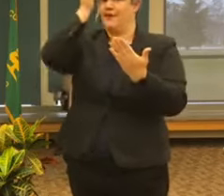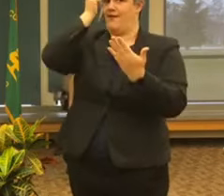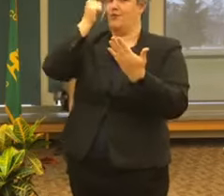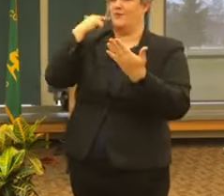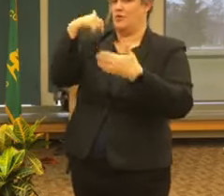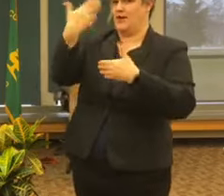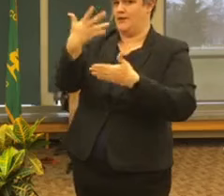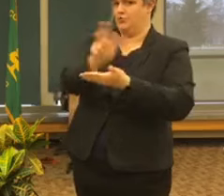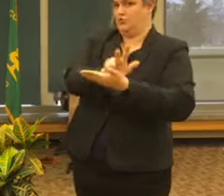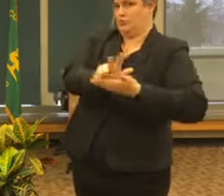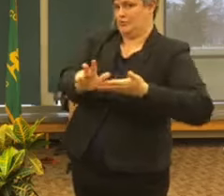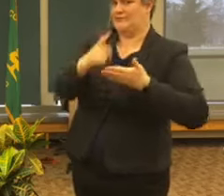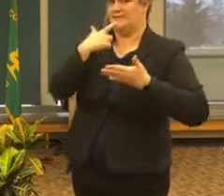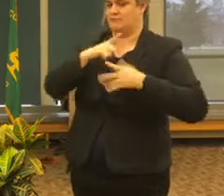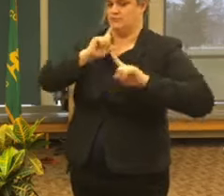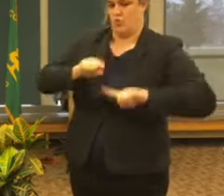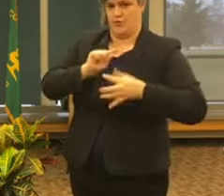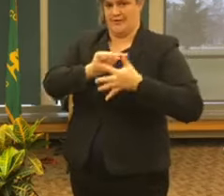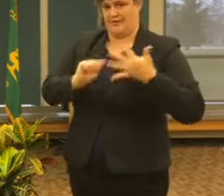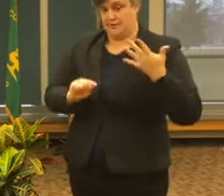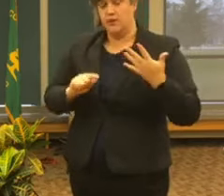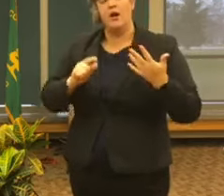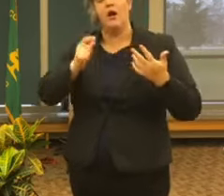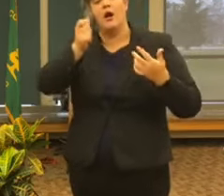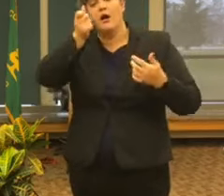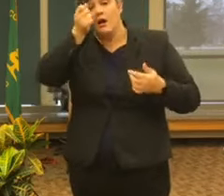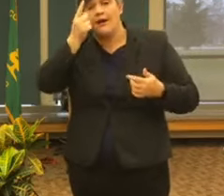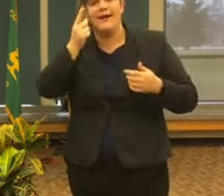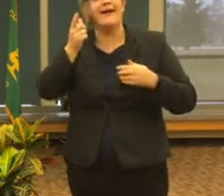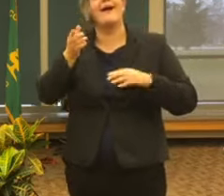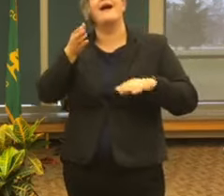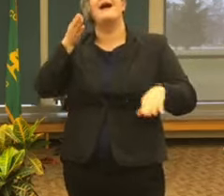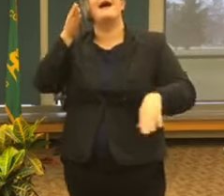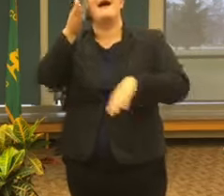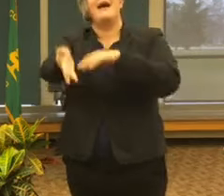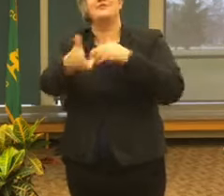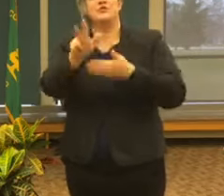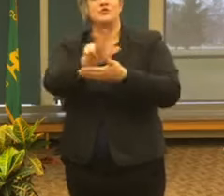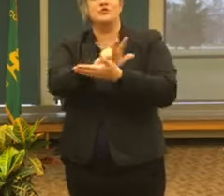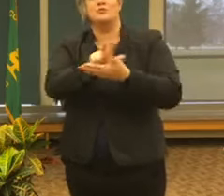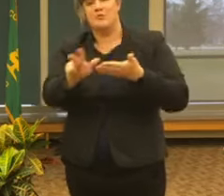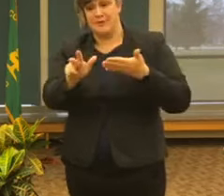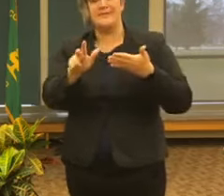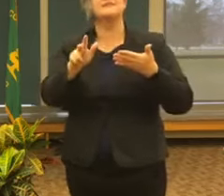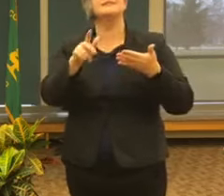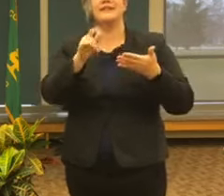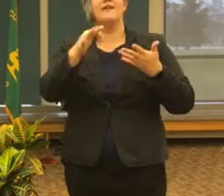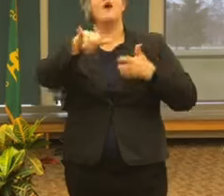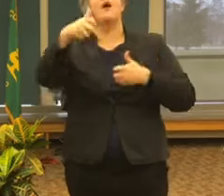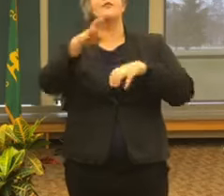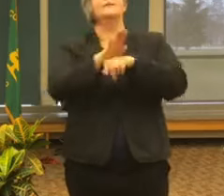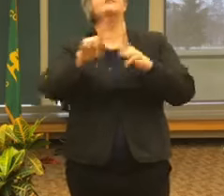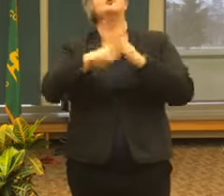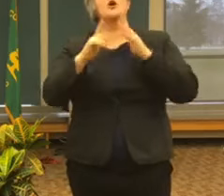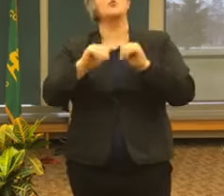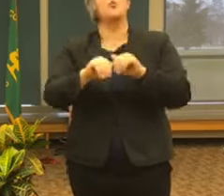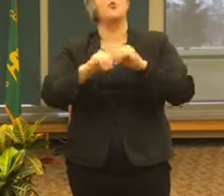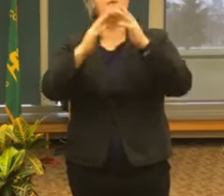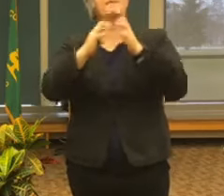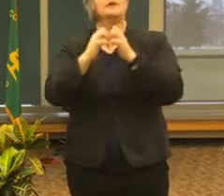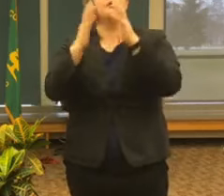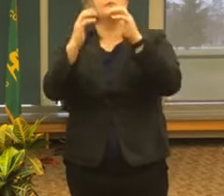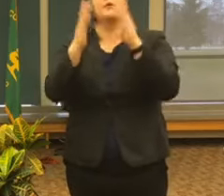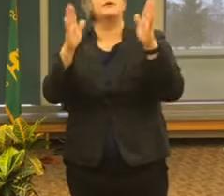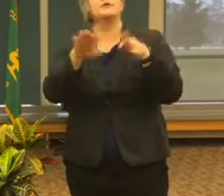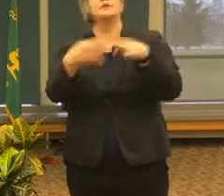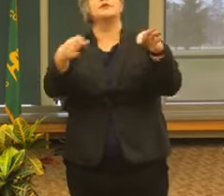By the way, I fully would expect that even after that period of time when non-essential businesses start to open, we'll probably